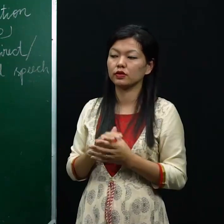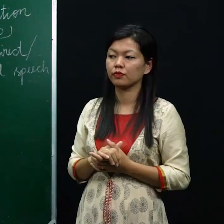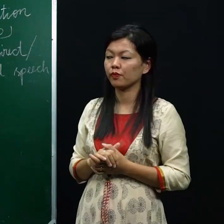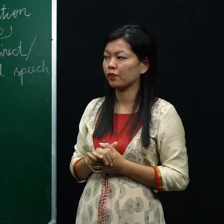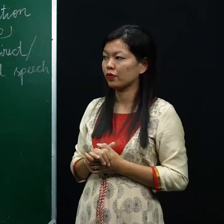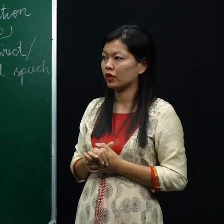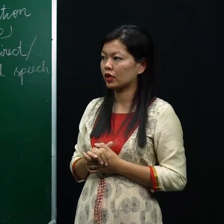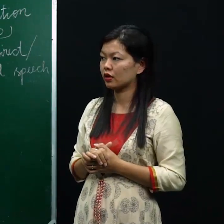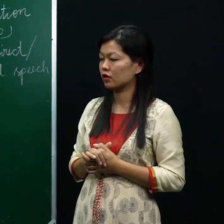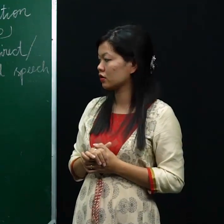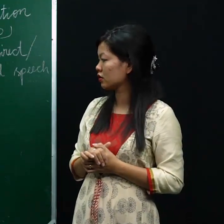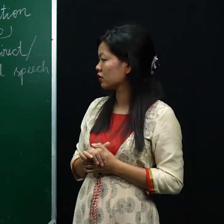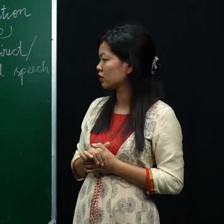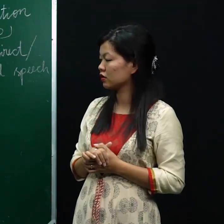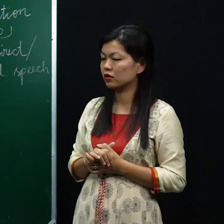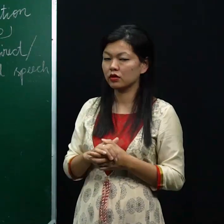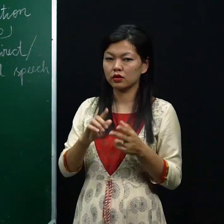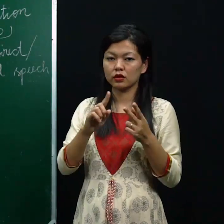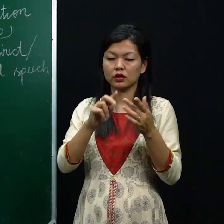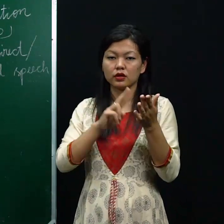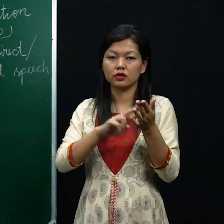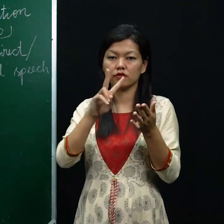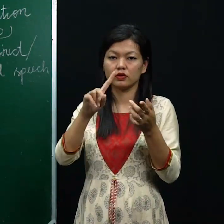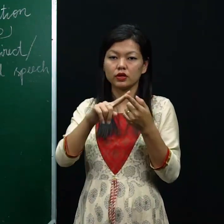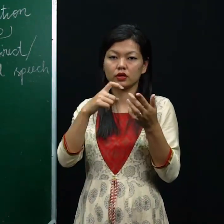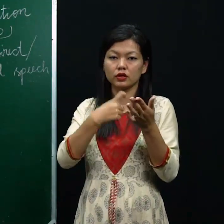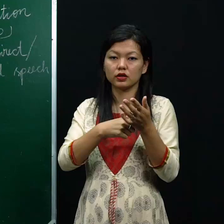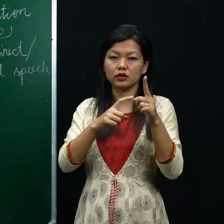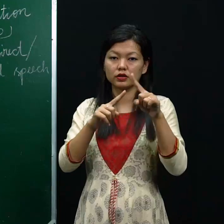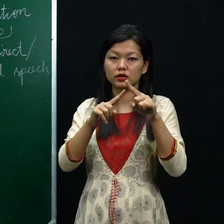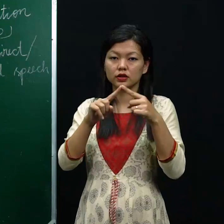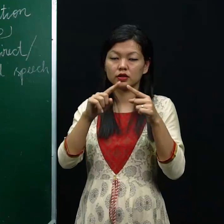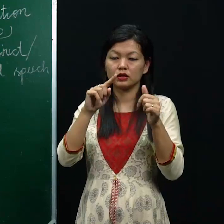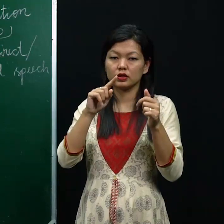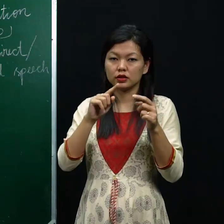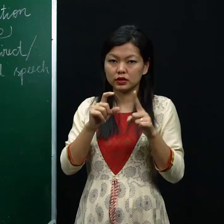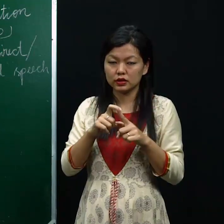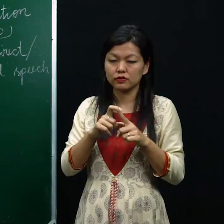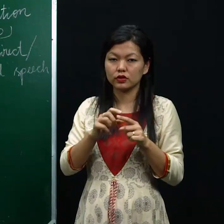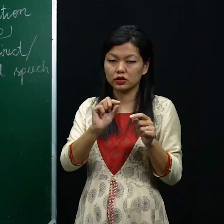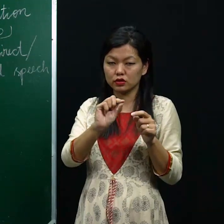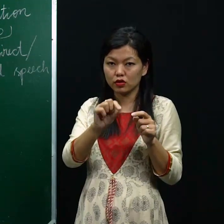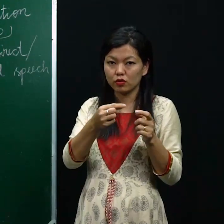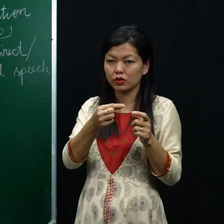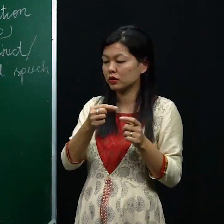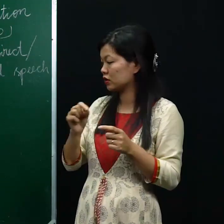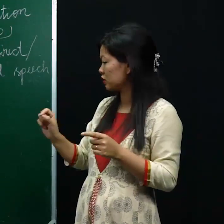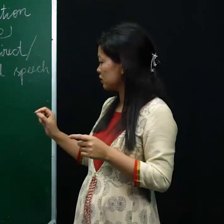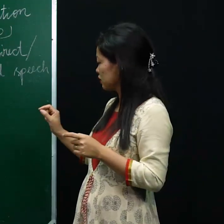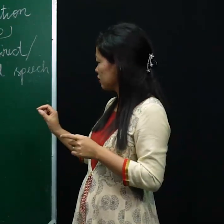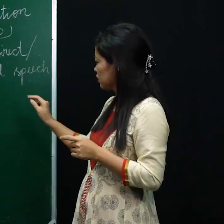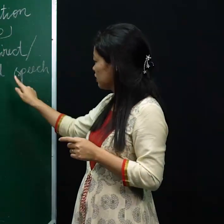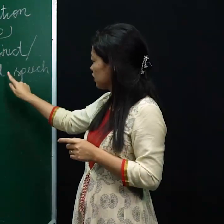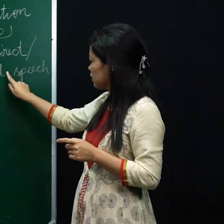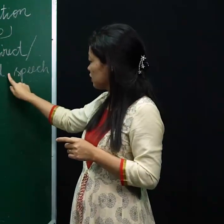find inverted commas. You know what are inverted commas, right? A comma that is on top, not in the usual place. So